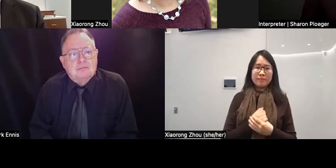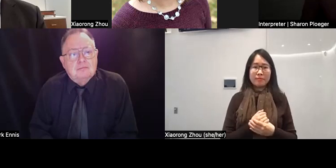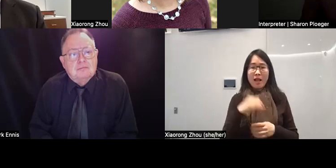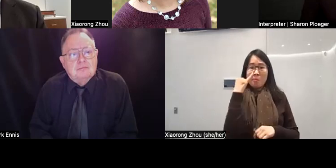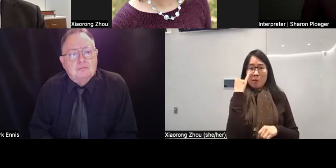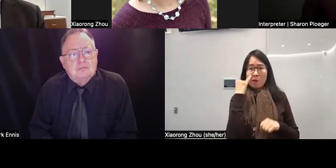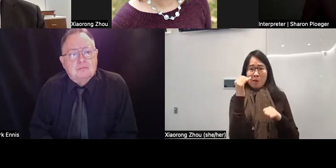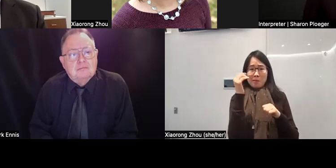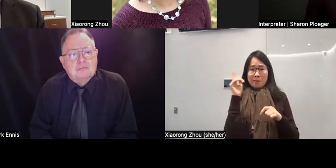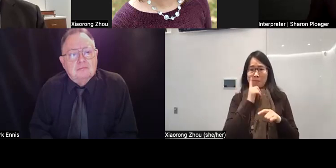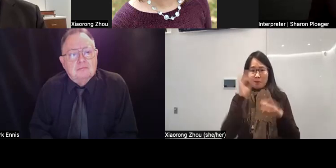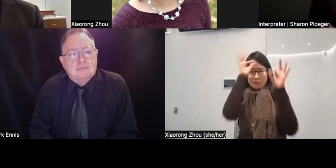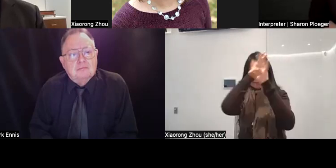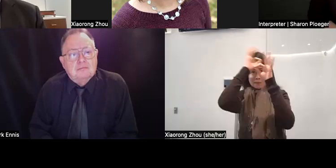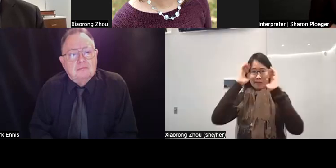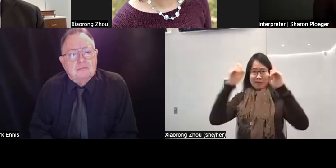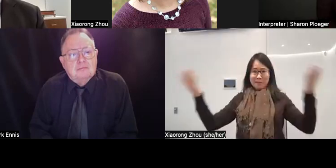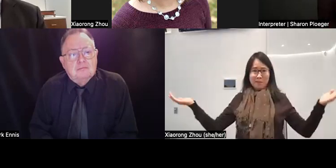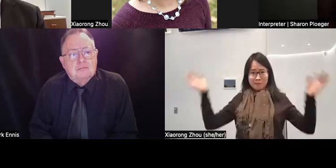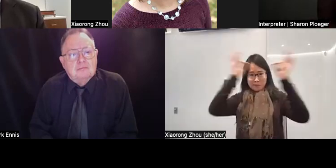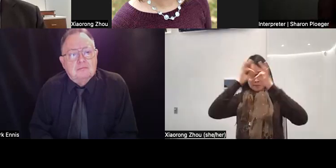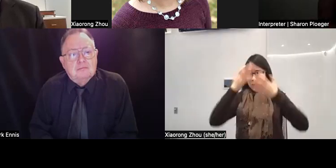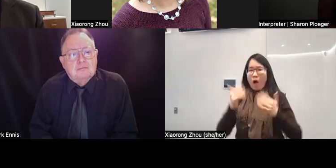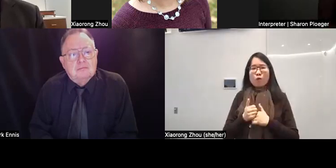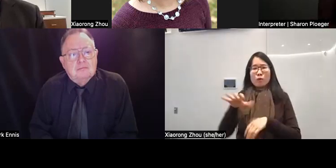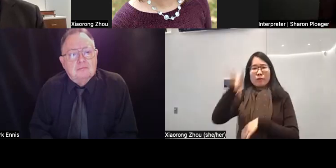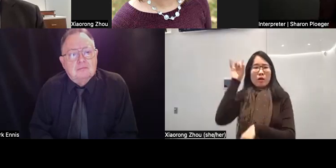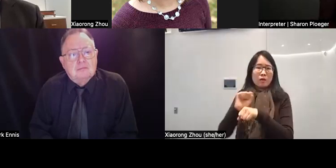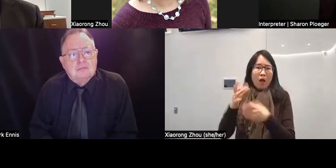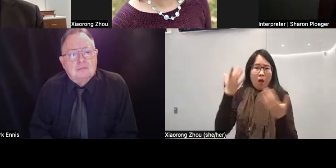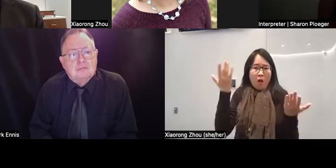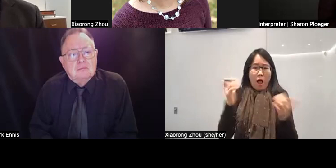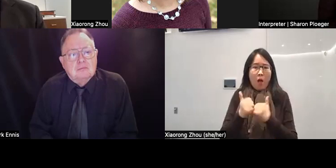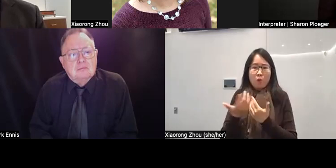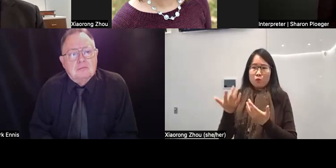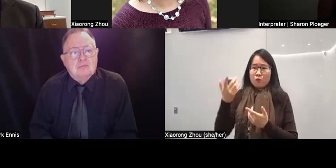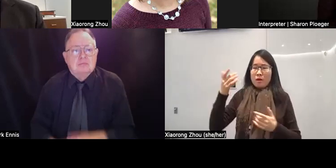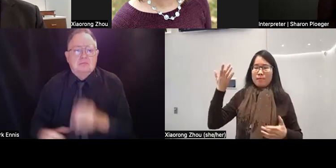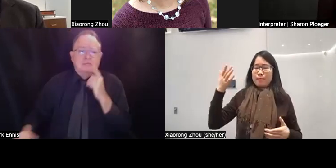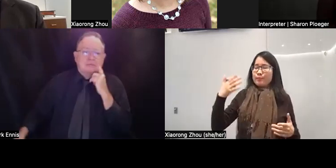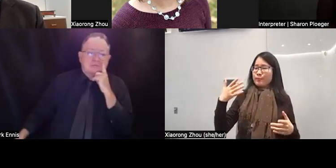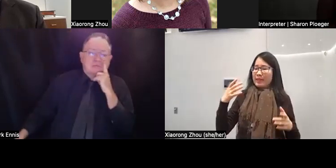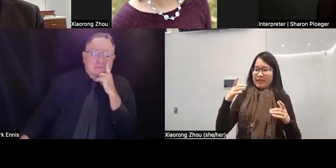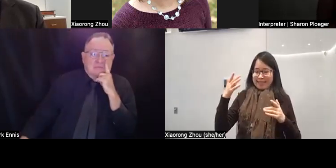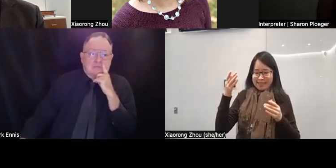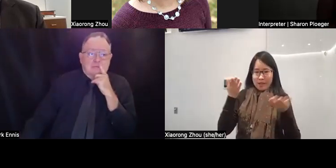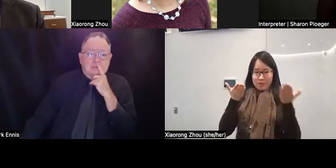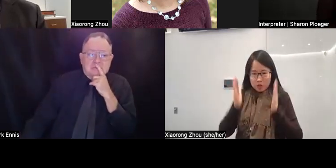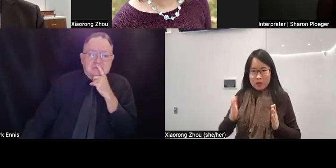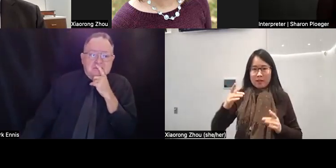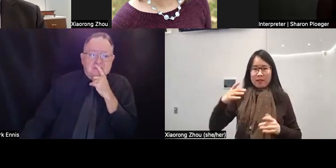improved education and the ability for deaf people to thrive. I think in general, deaf people didn't know. They didn't know how